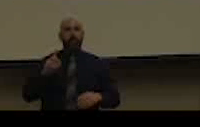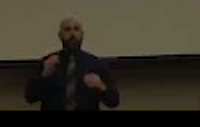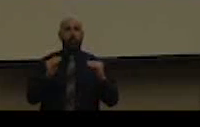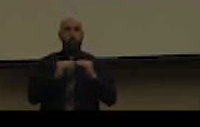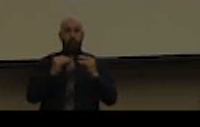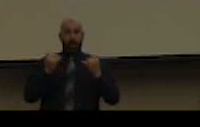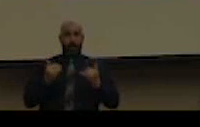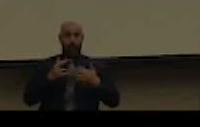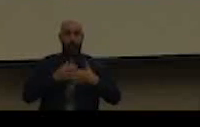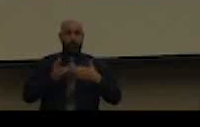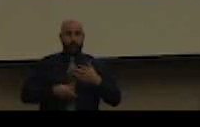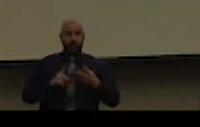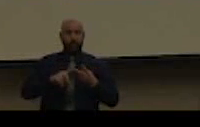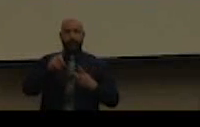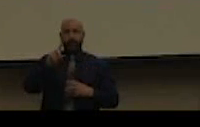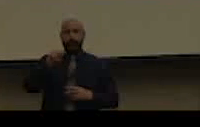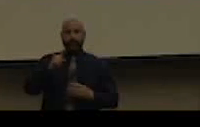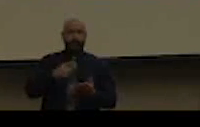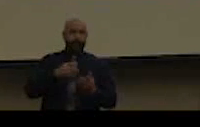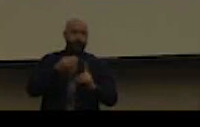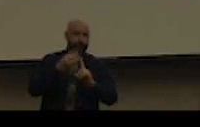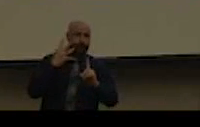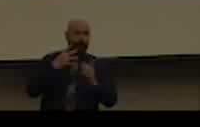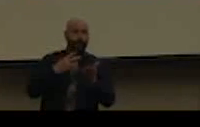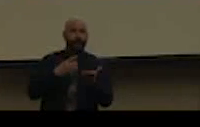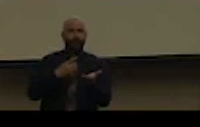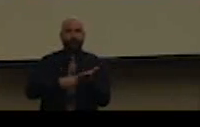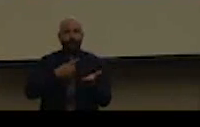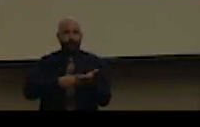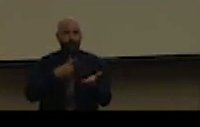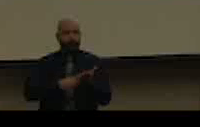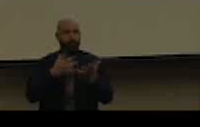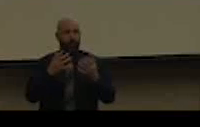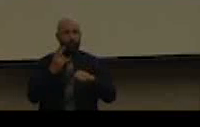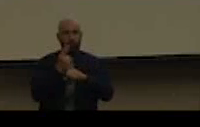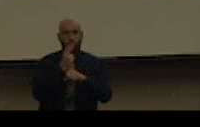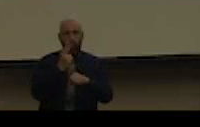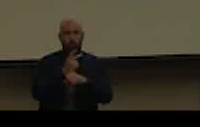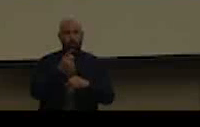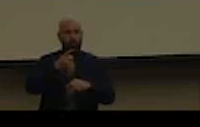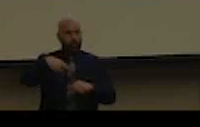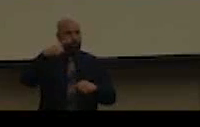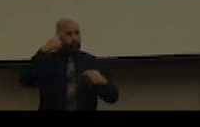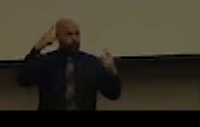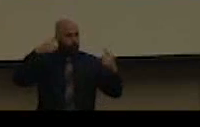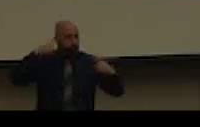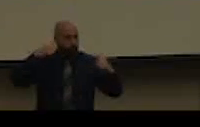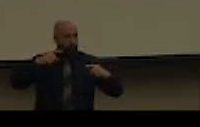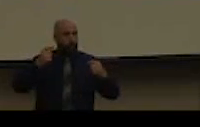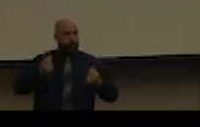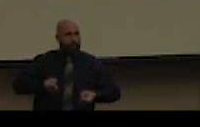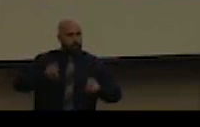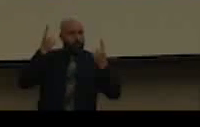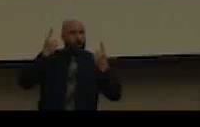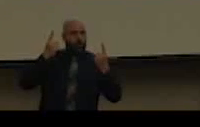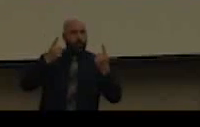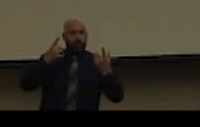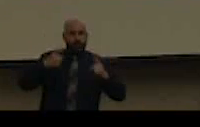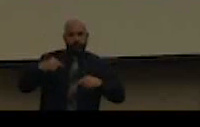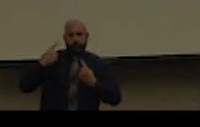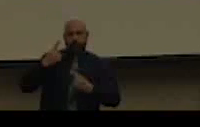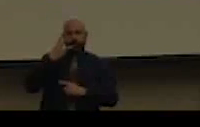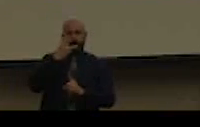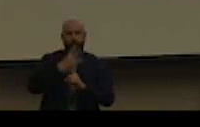So I want to use today to get us all on the same page about current state of play, what has occurred over the past 6 months, and